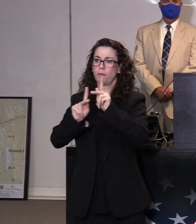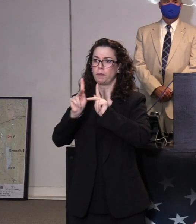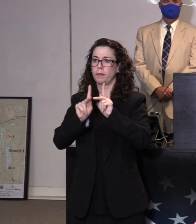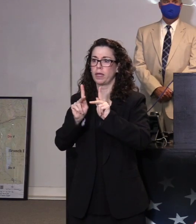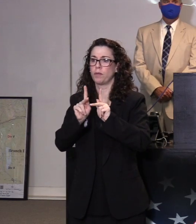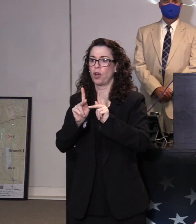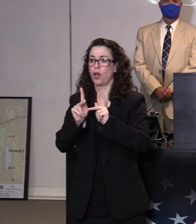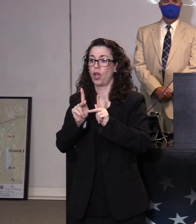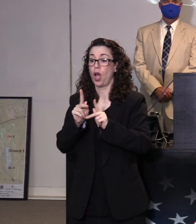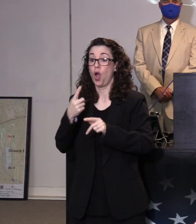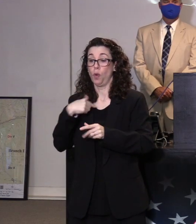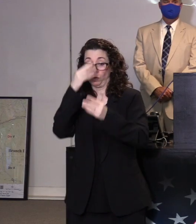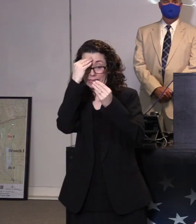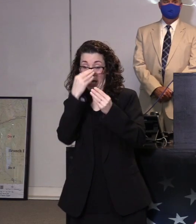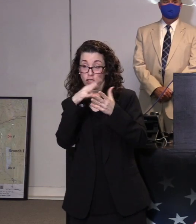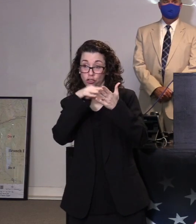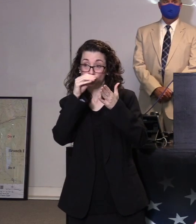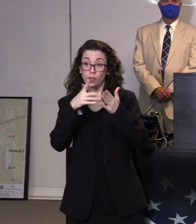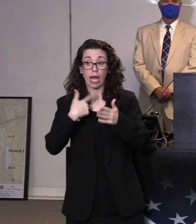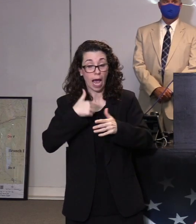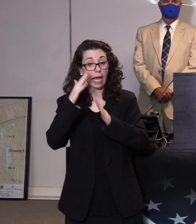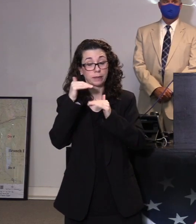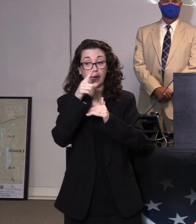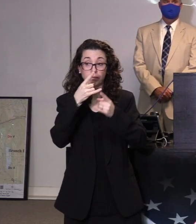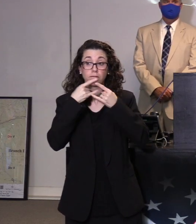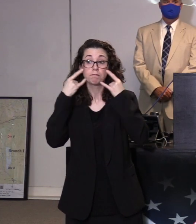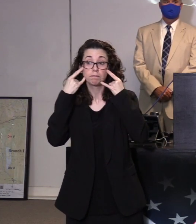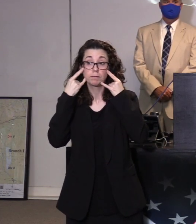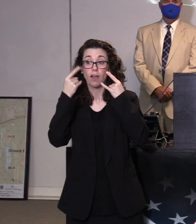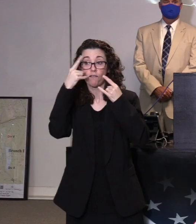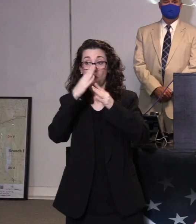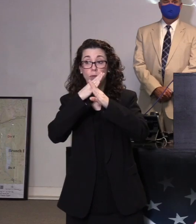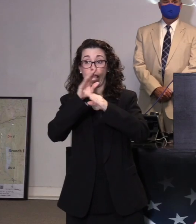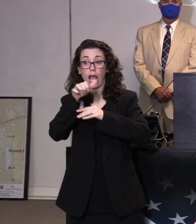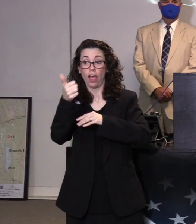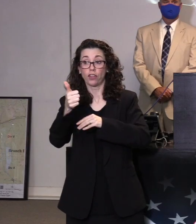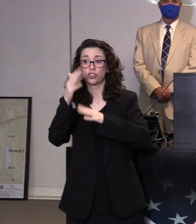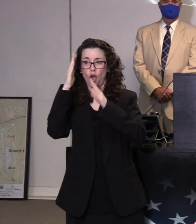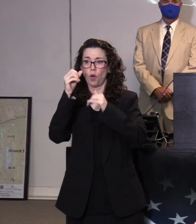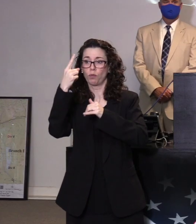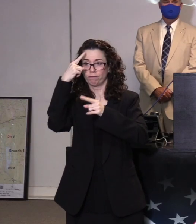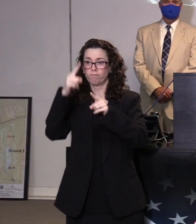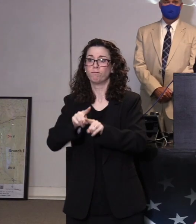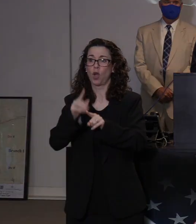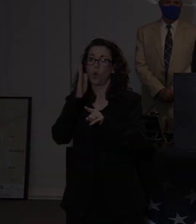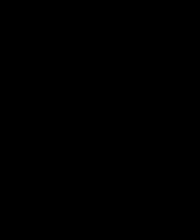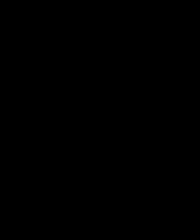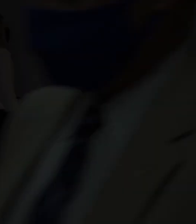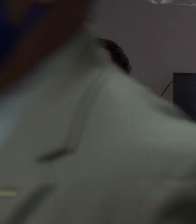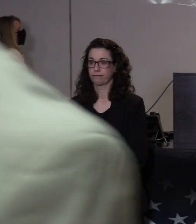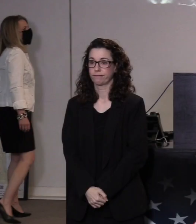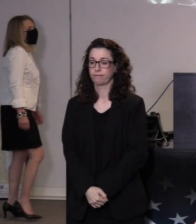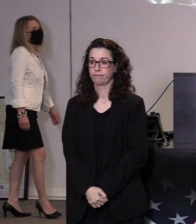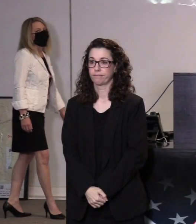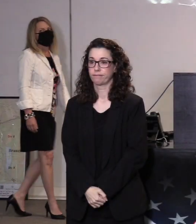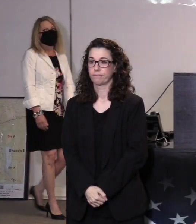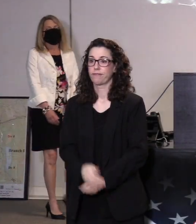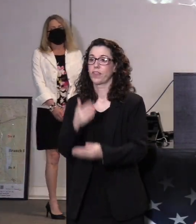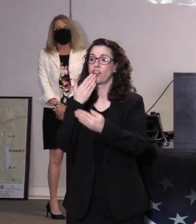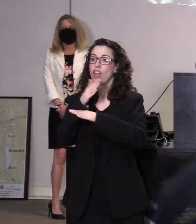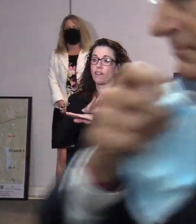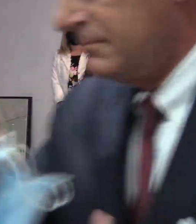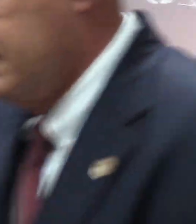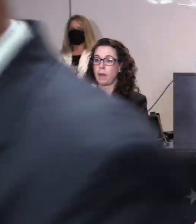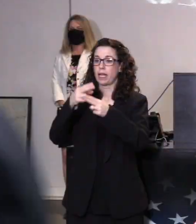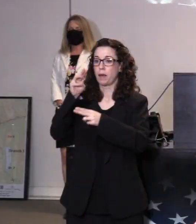that they will wear masks to protect others. And we hope that you all will too. Thank you. Good afternoon. My